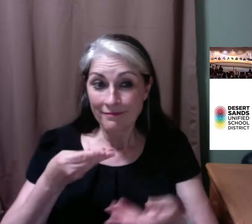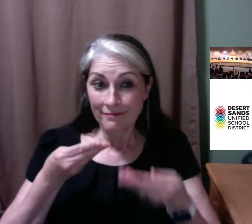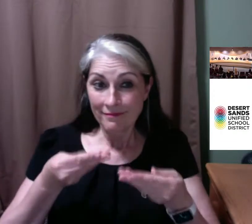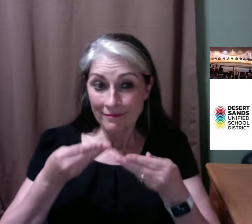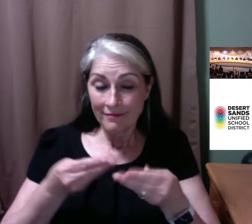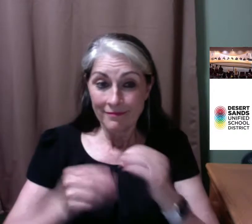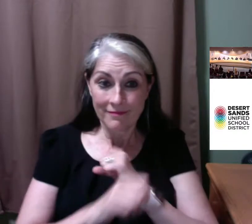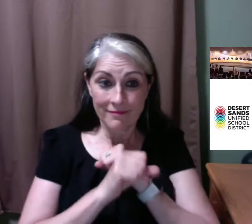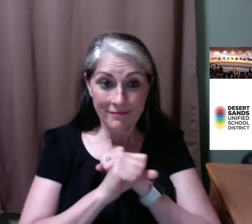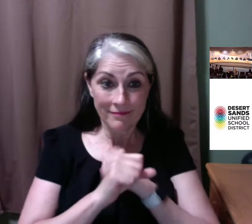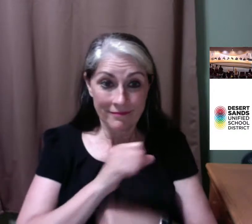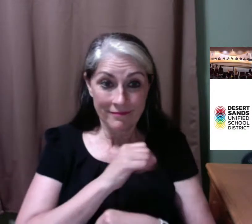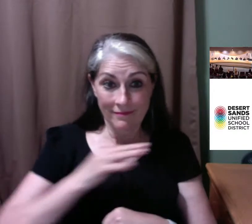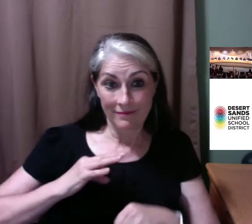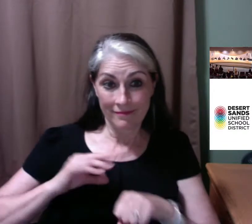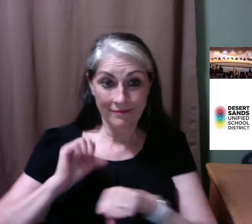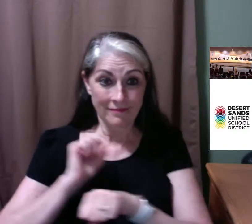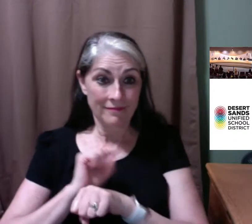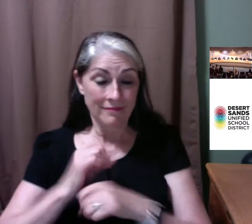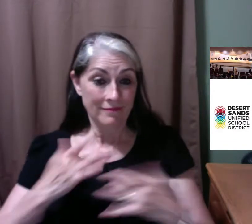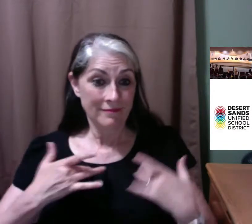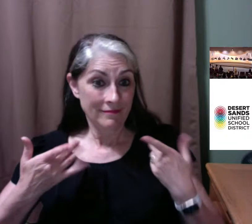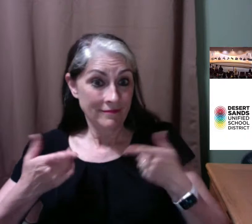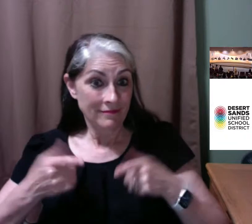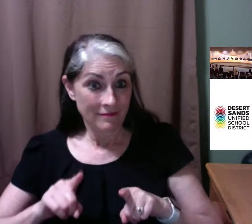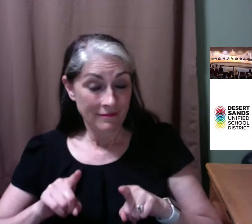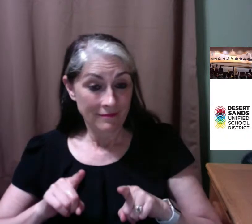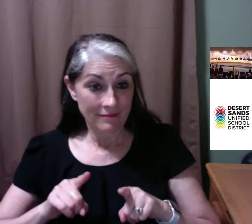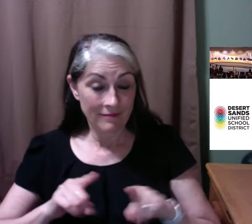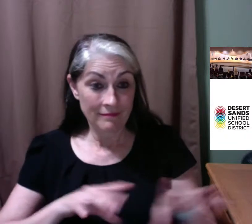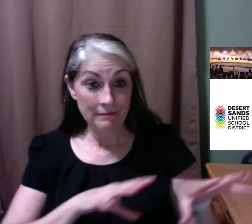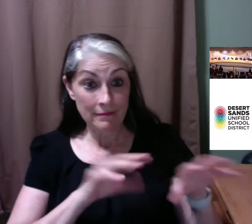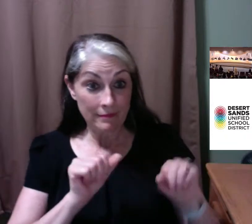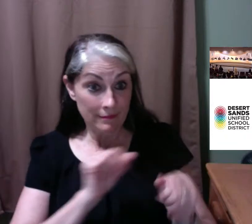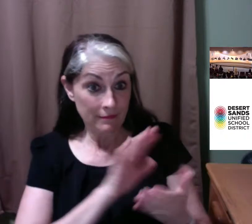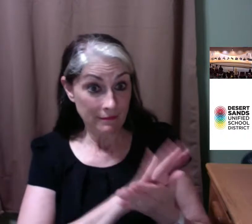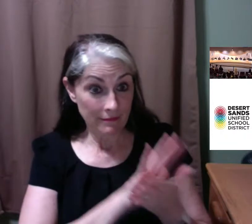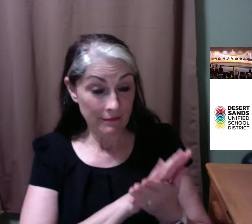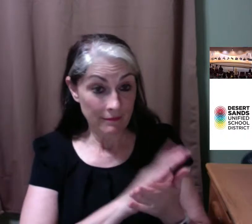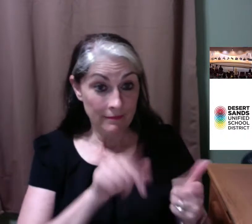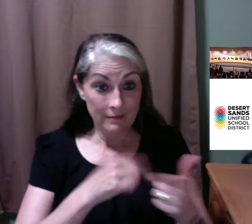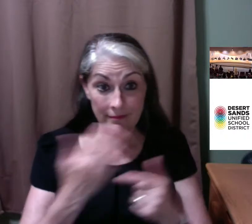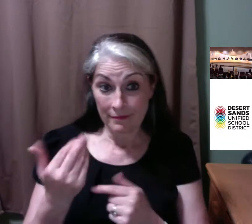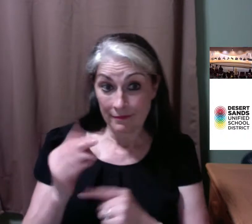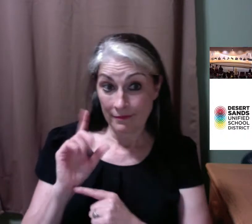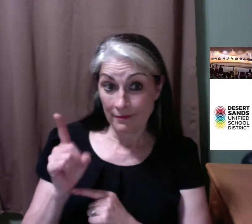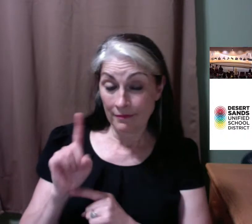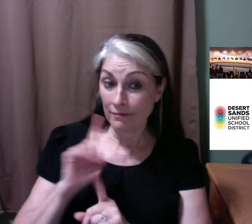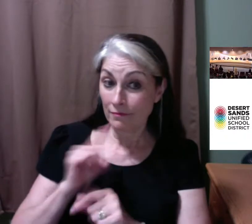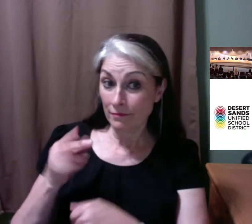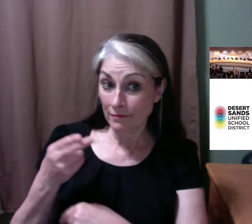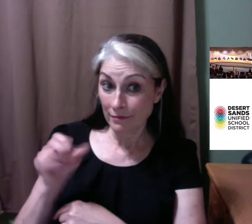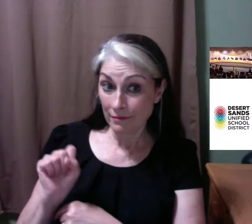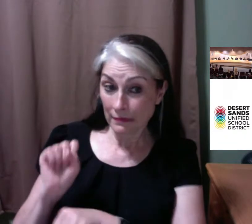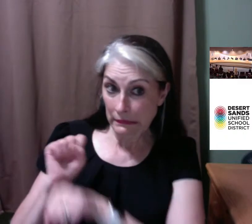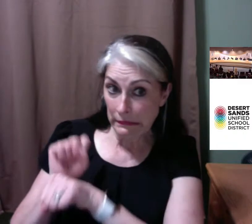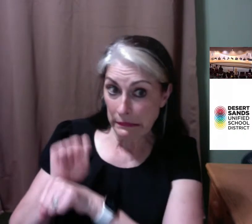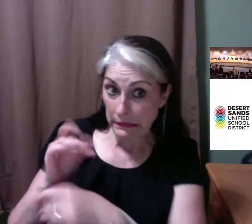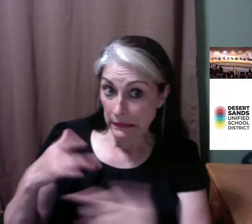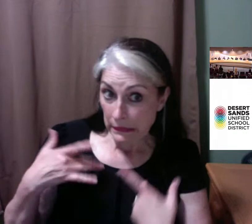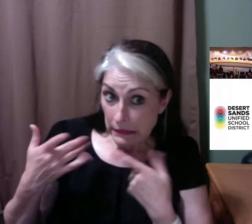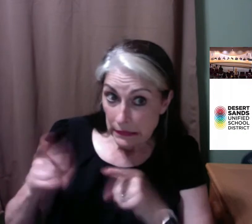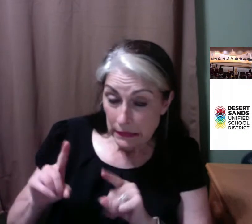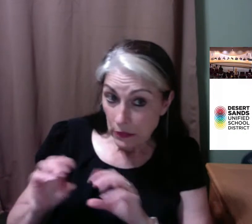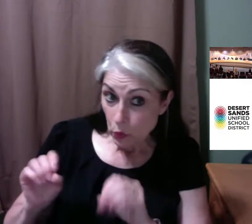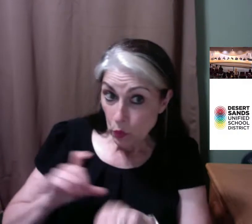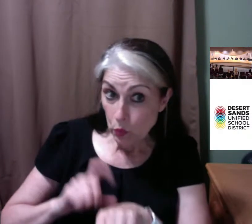our staff that's working the event, because they leave one school at dismissal and have 15 minutes to get to the high school because they're going to work the event, so they don't have